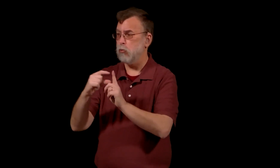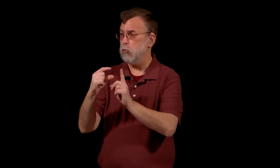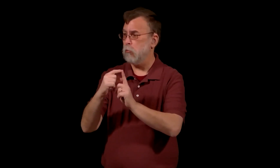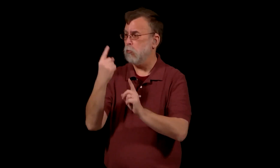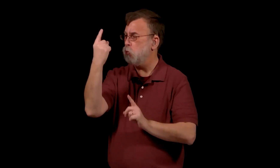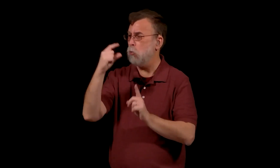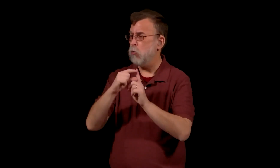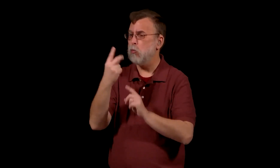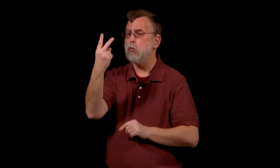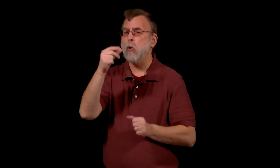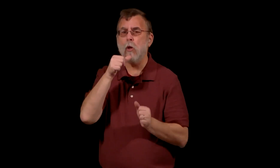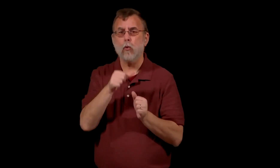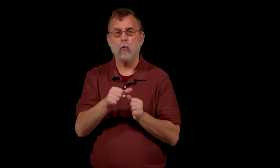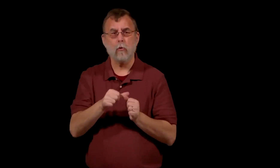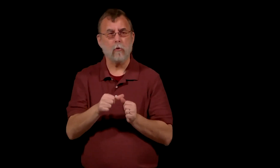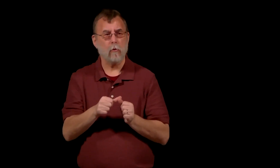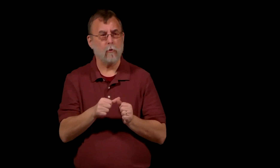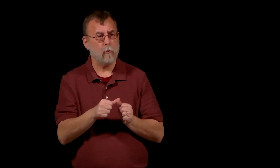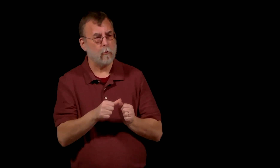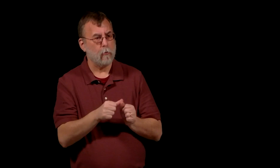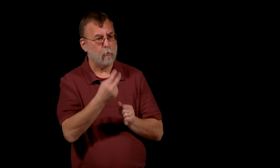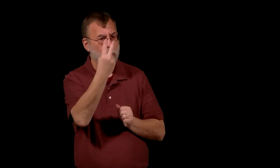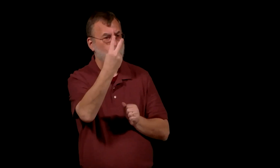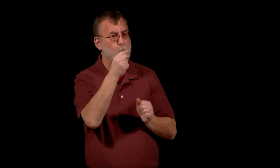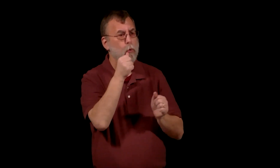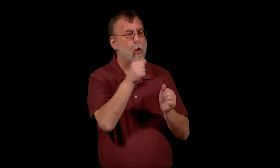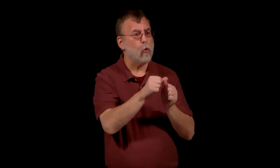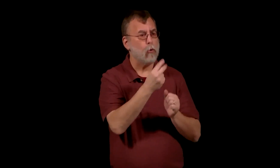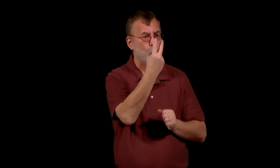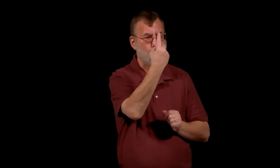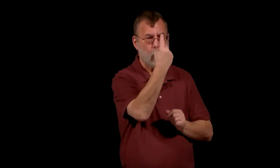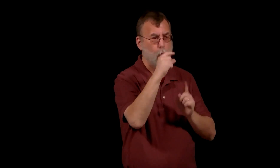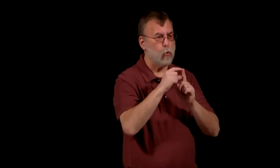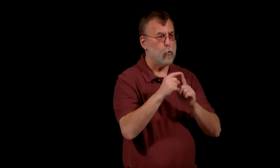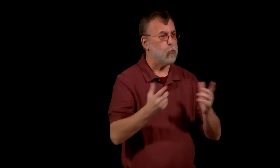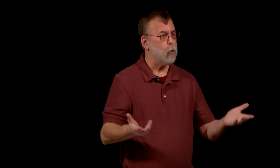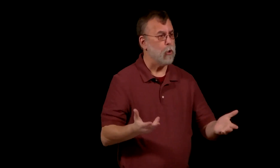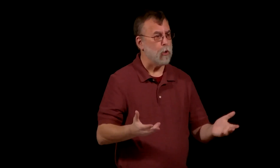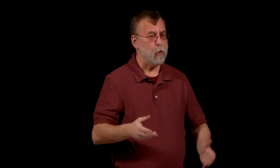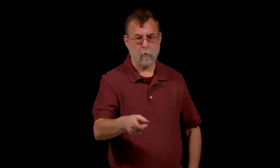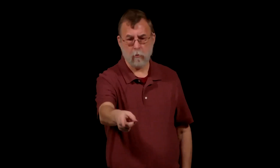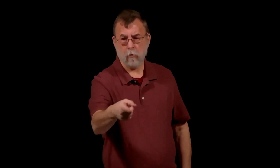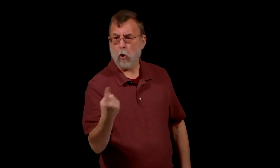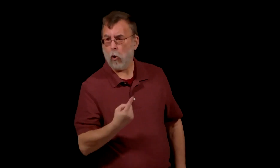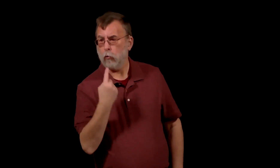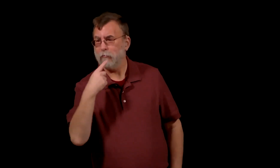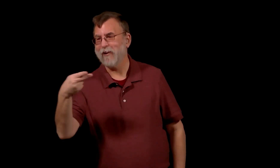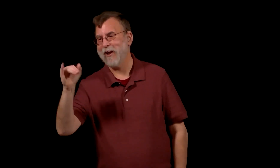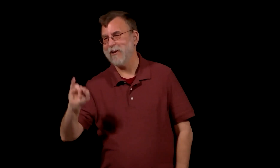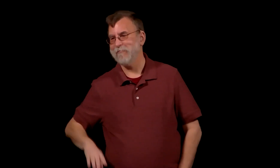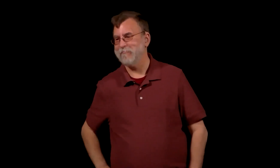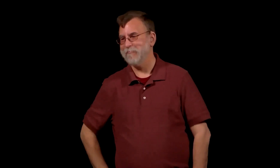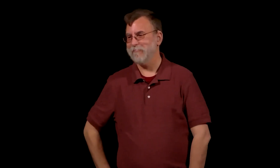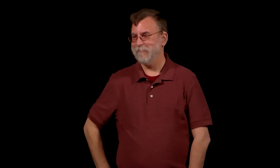Someone prefers a word, two letters, what are they? Always says hi.